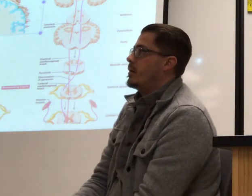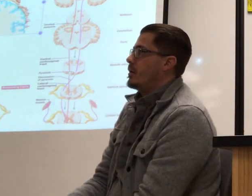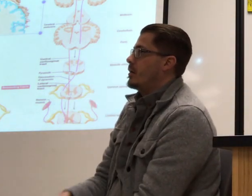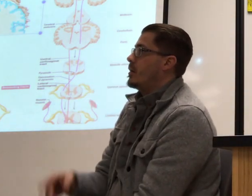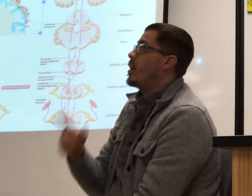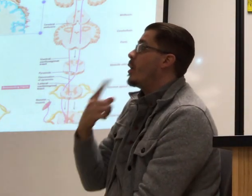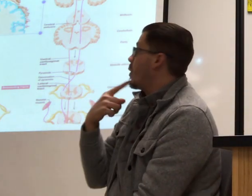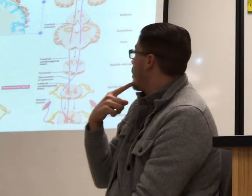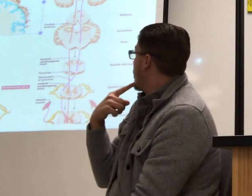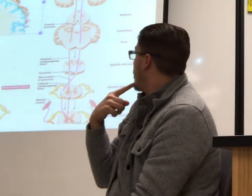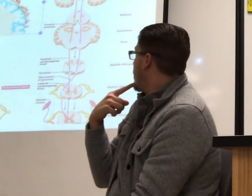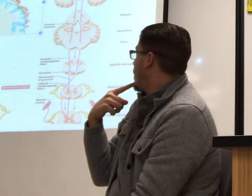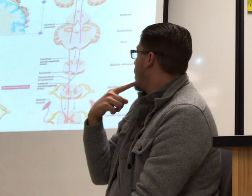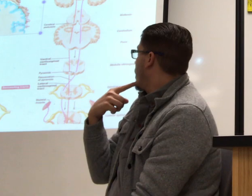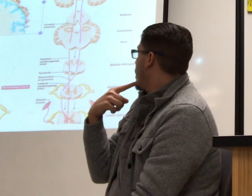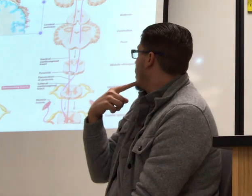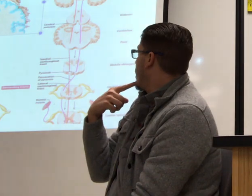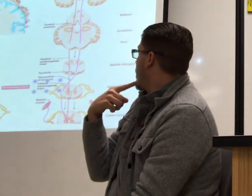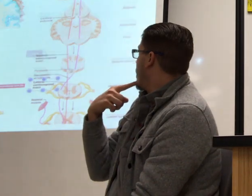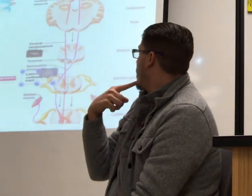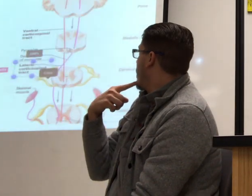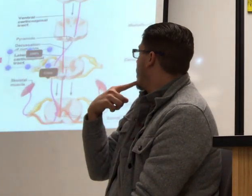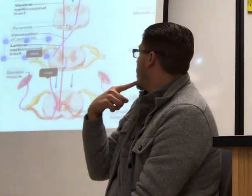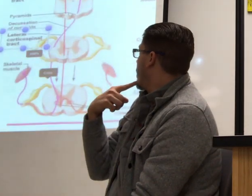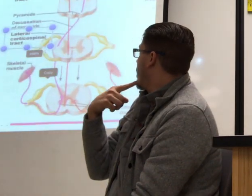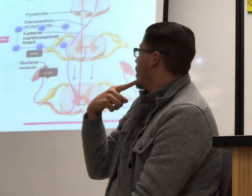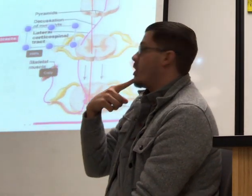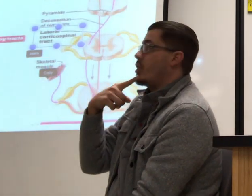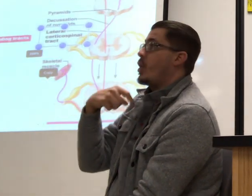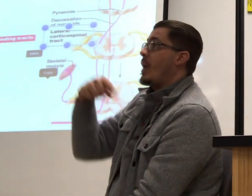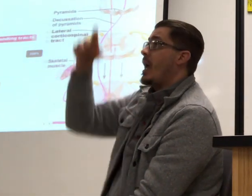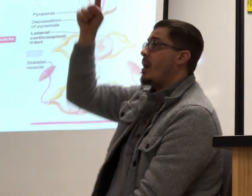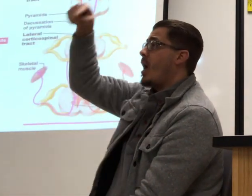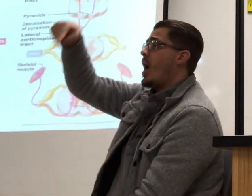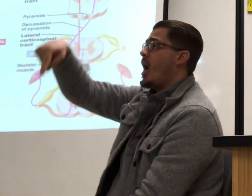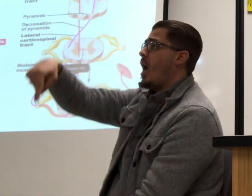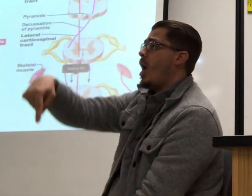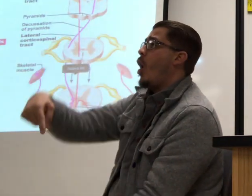So then follow it down in the lateral white column.